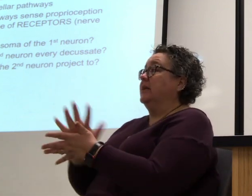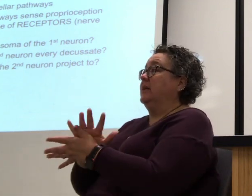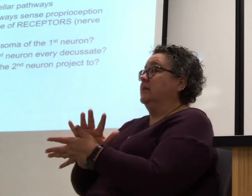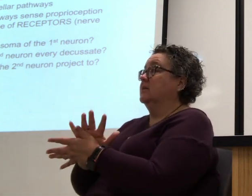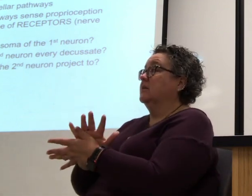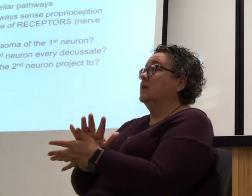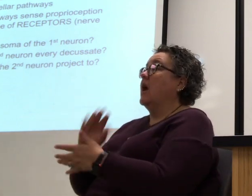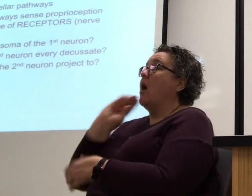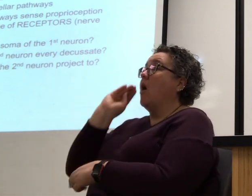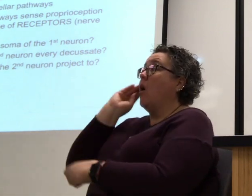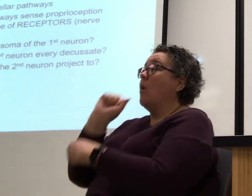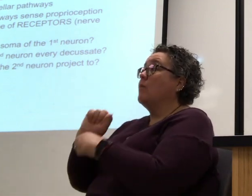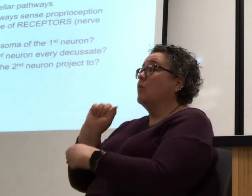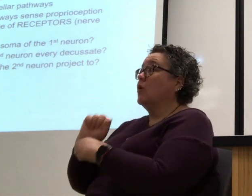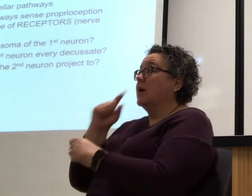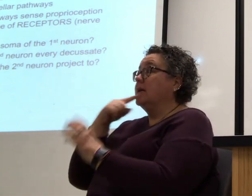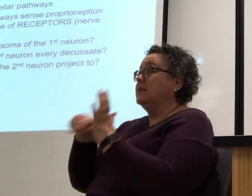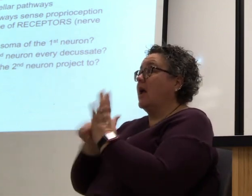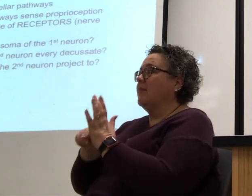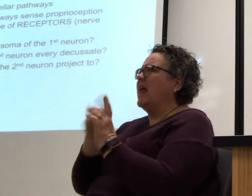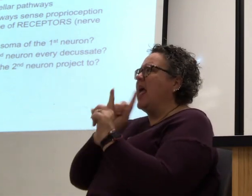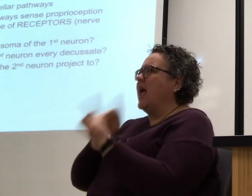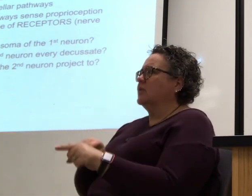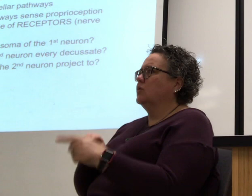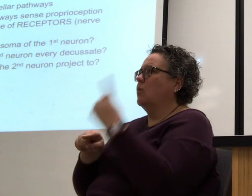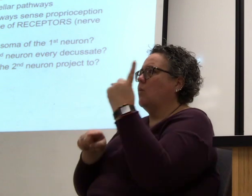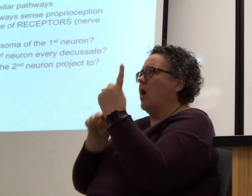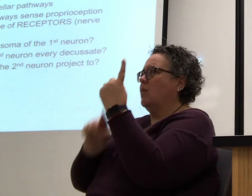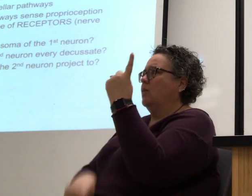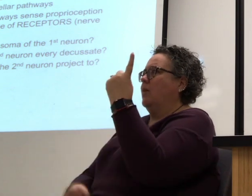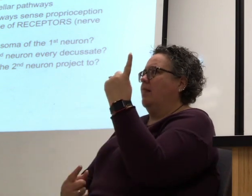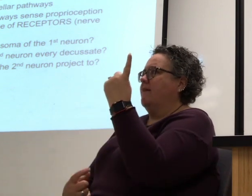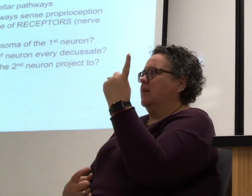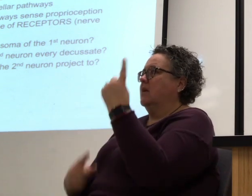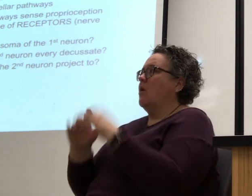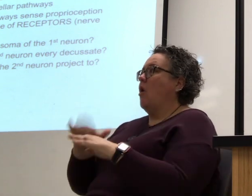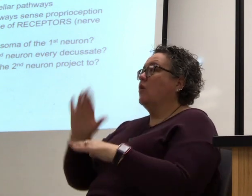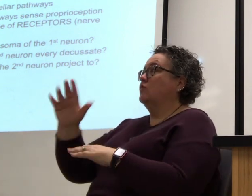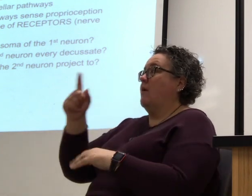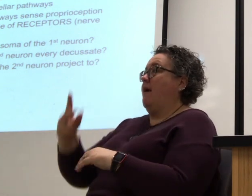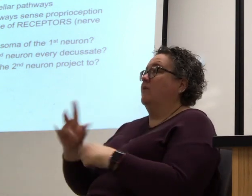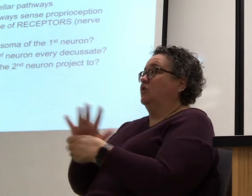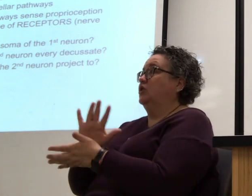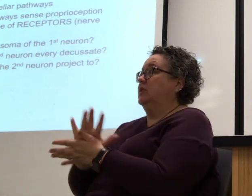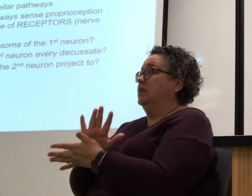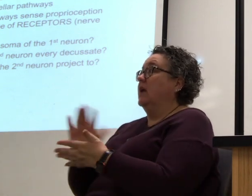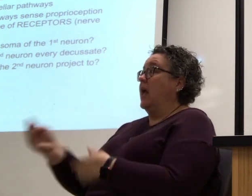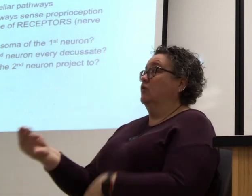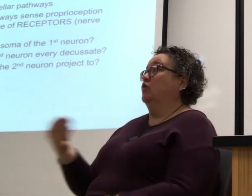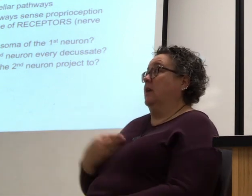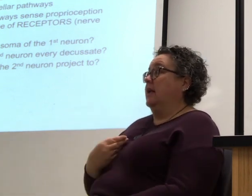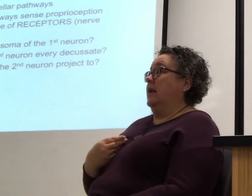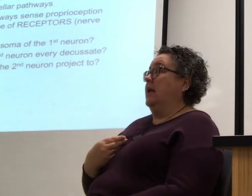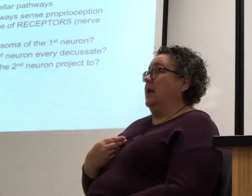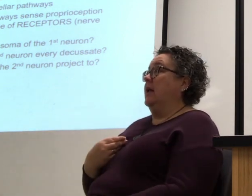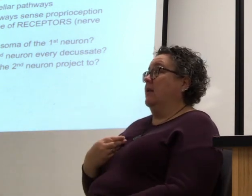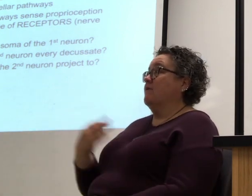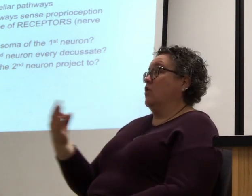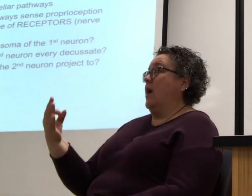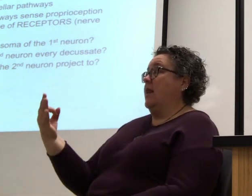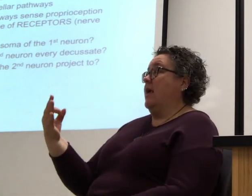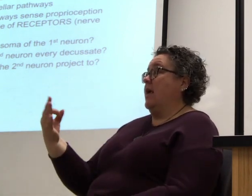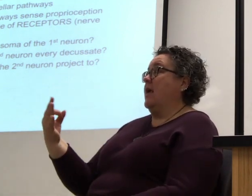assignment, answer these 1 through 11 on your half sheet, and you can turn it in next